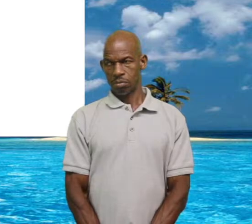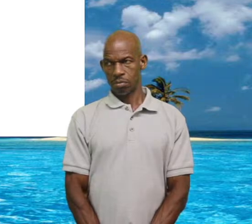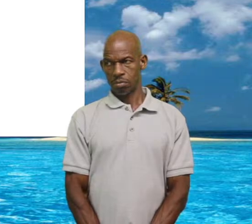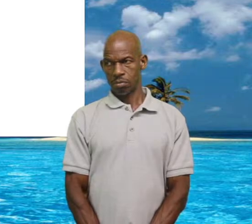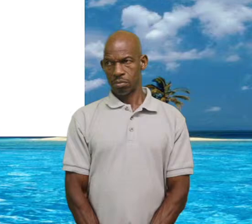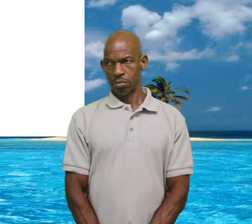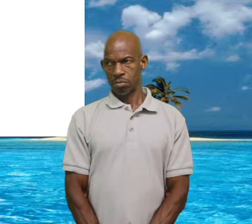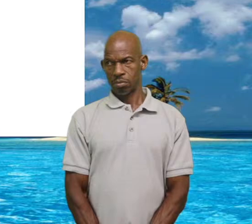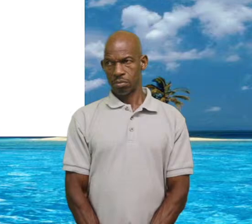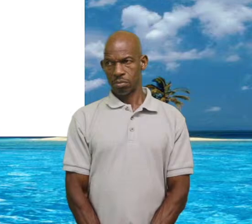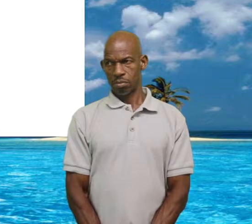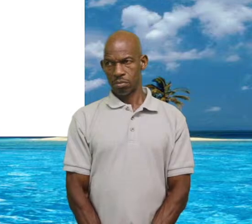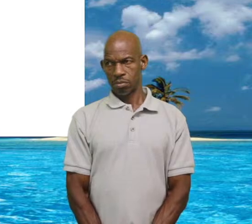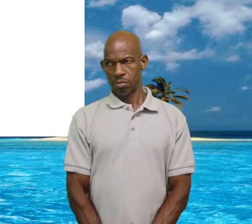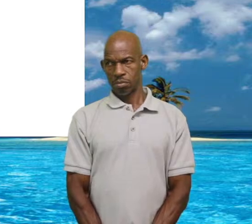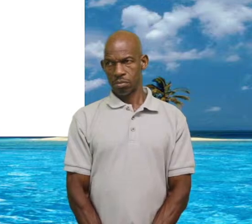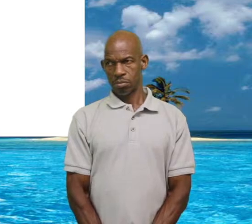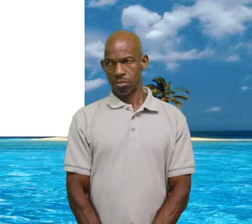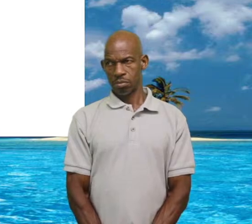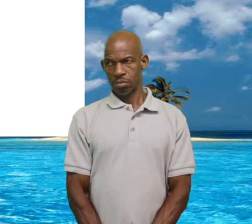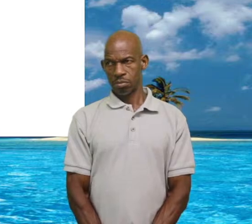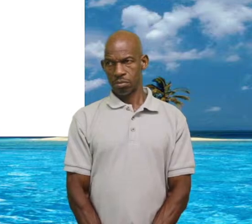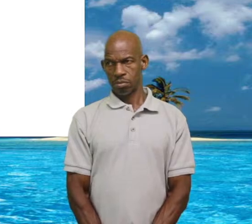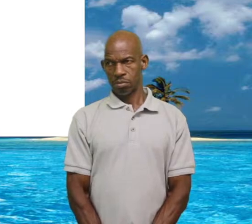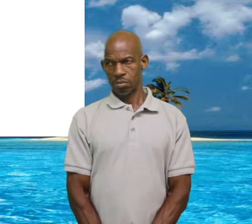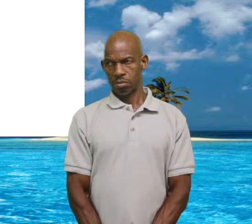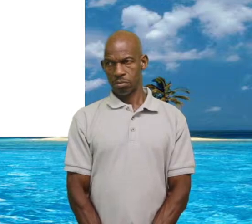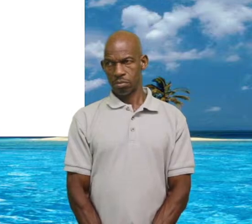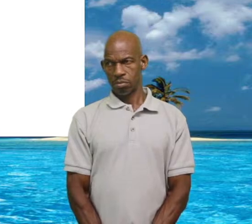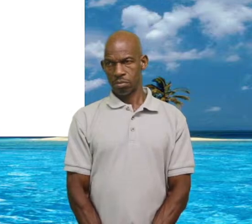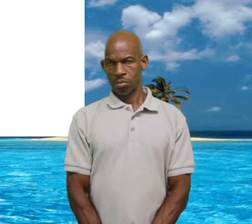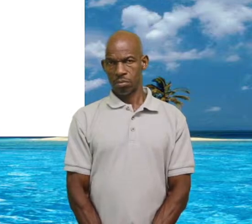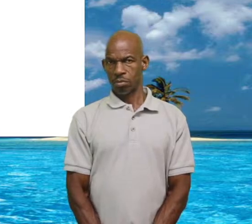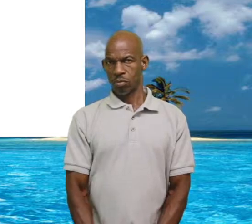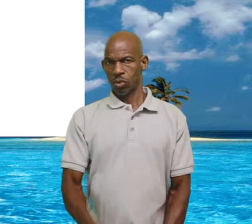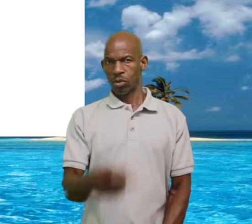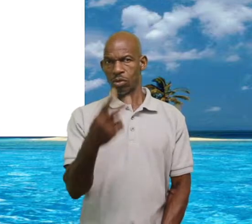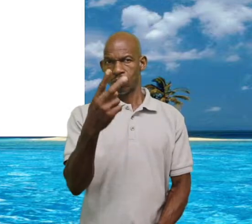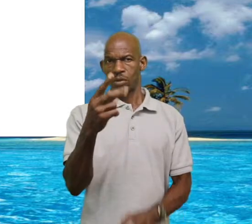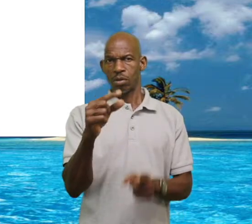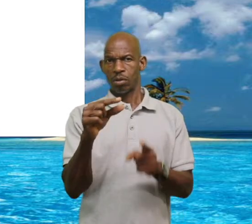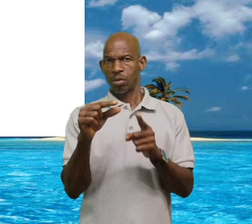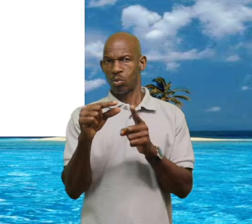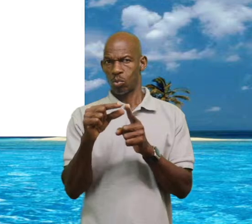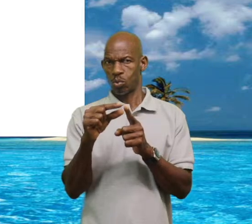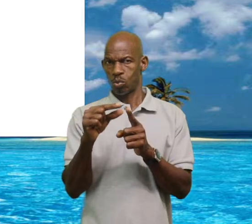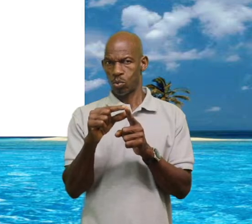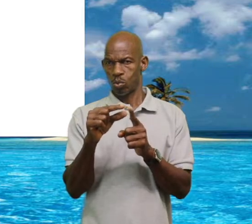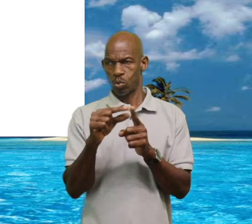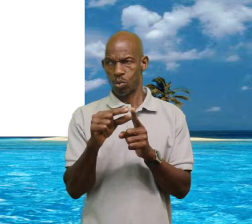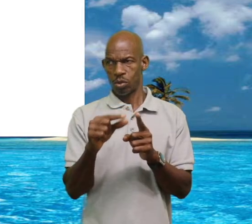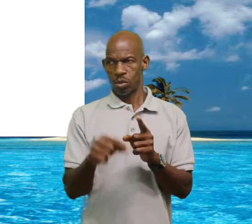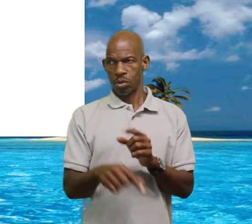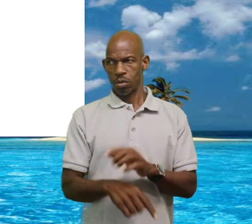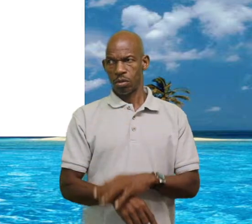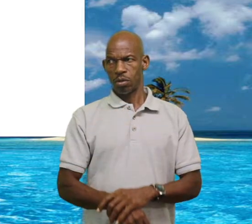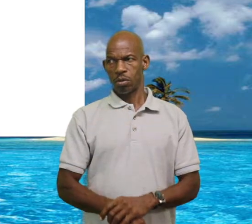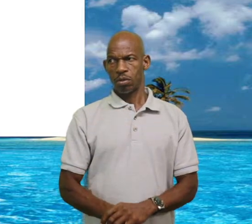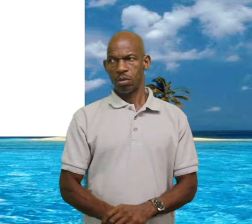I want you to make, so these two words, black and bad, is the adjective to describe the dog. But I want you to think